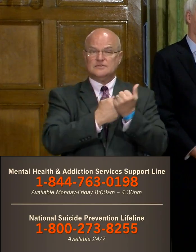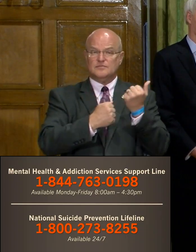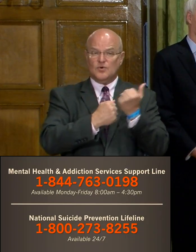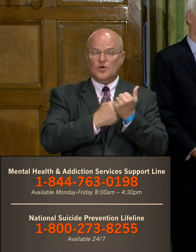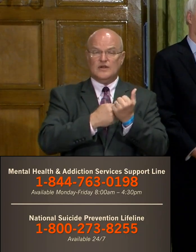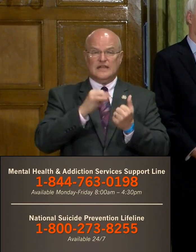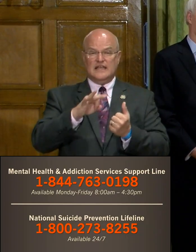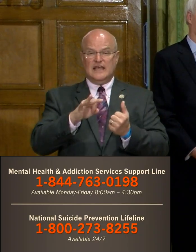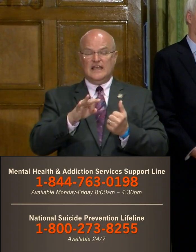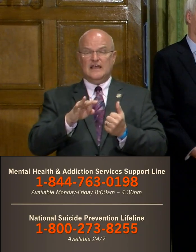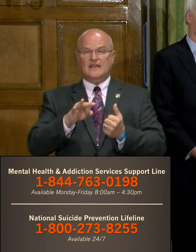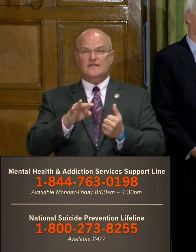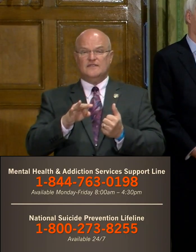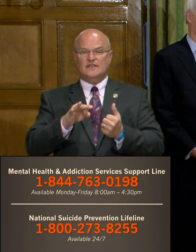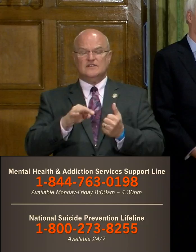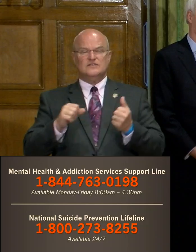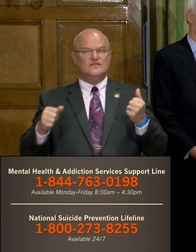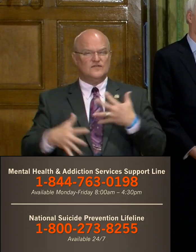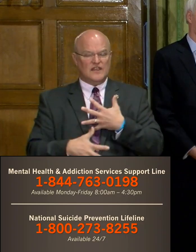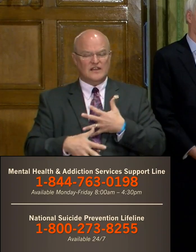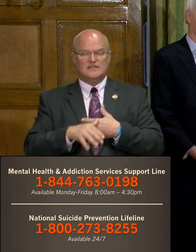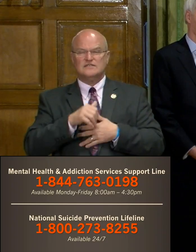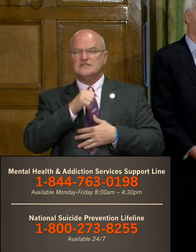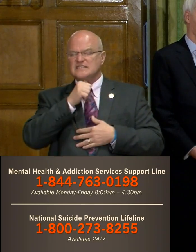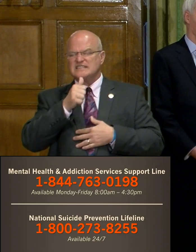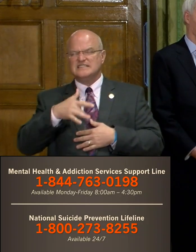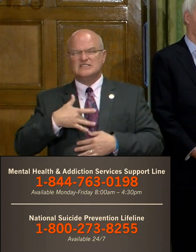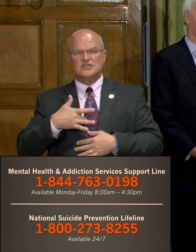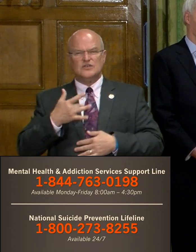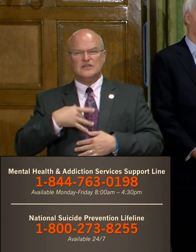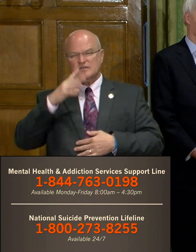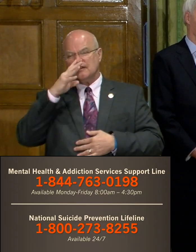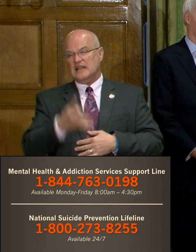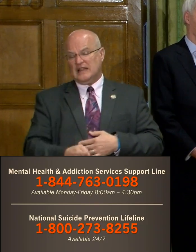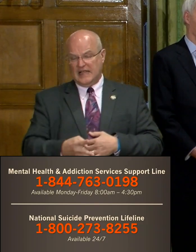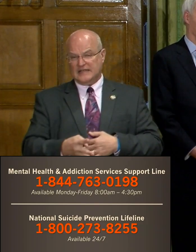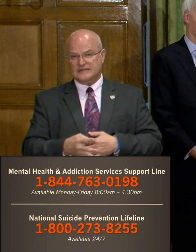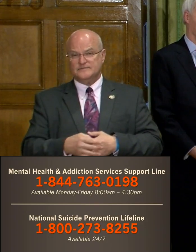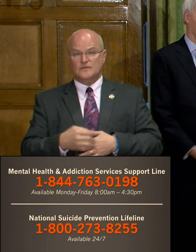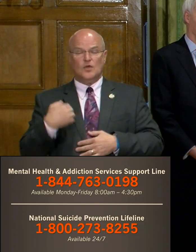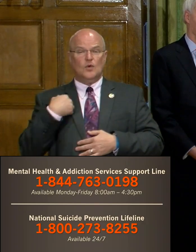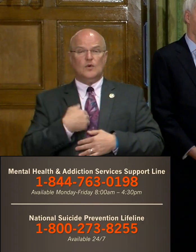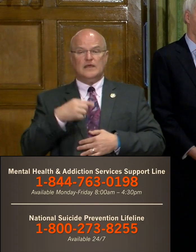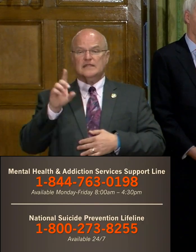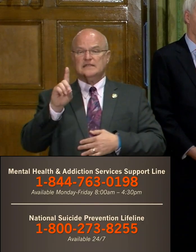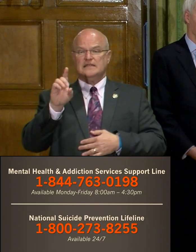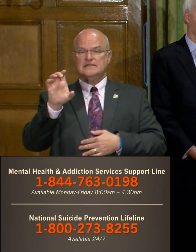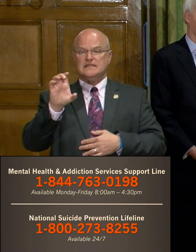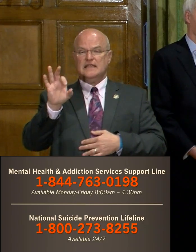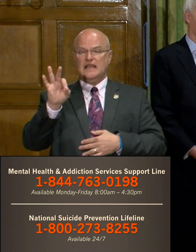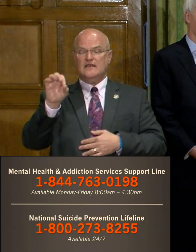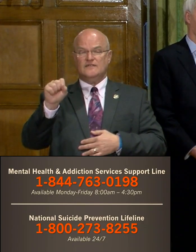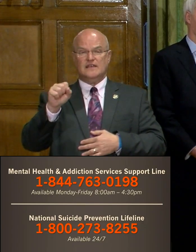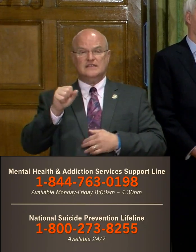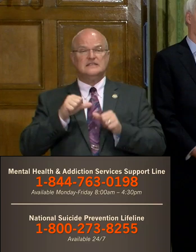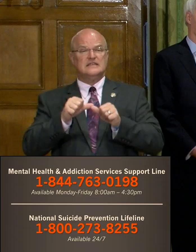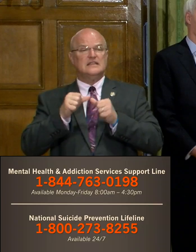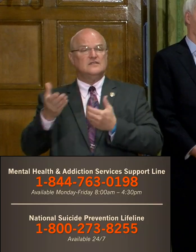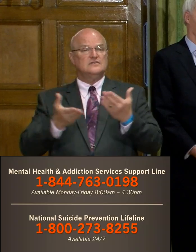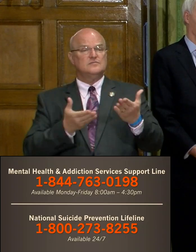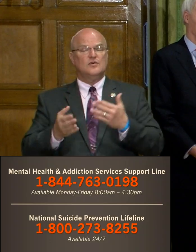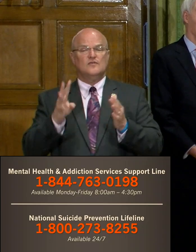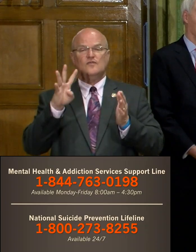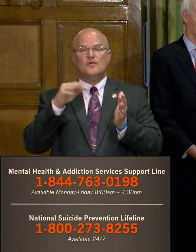supports if there's food insecurities or other neglectful situations. We at DCFS continue to serve and support over